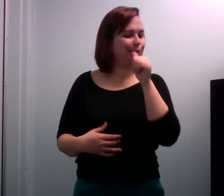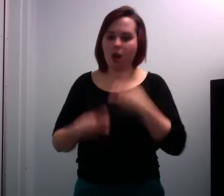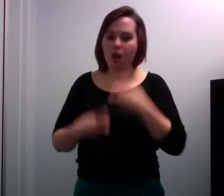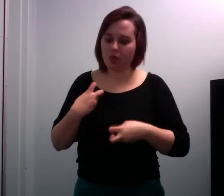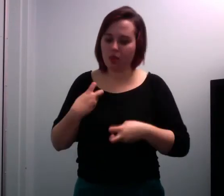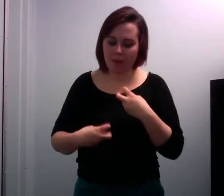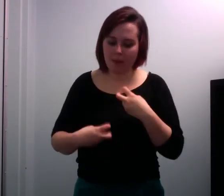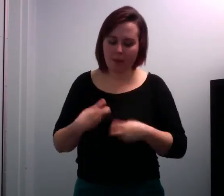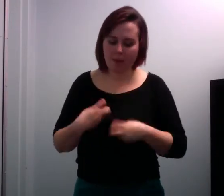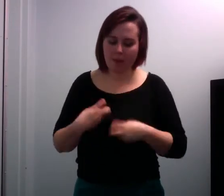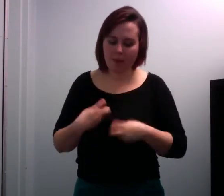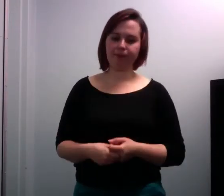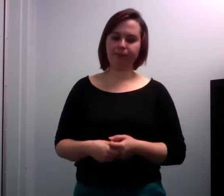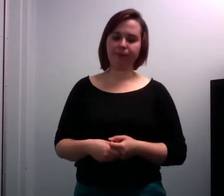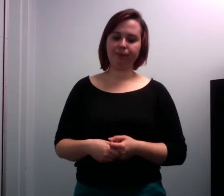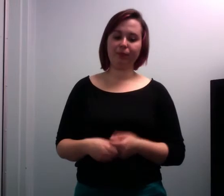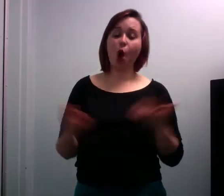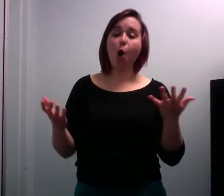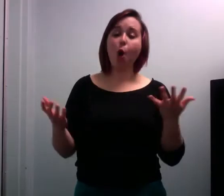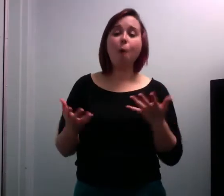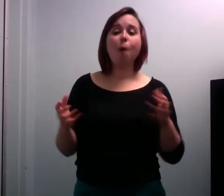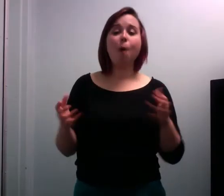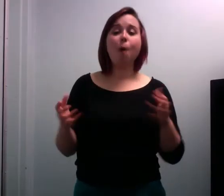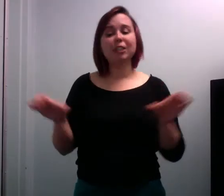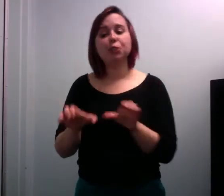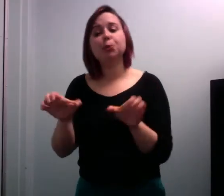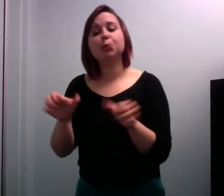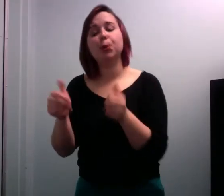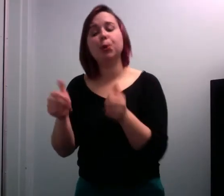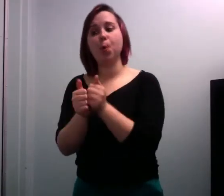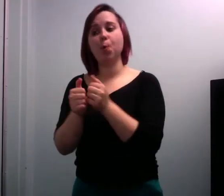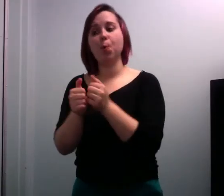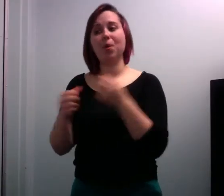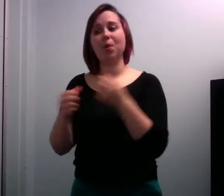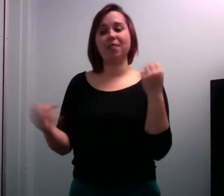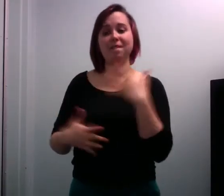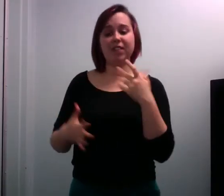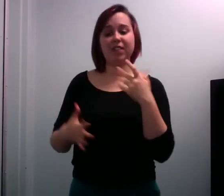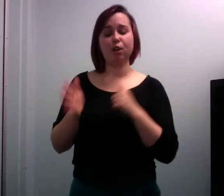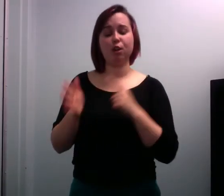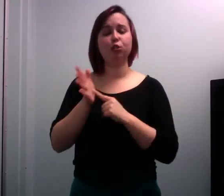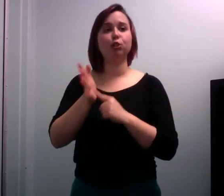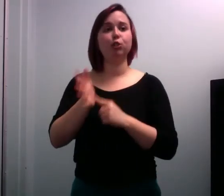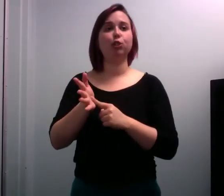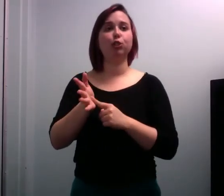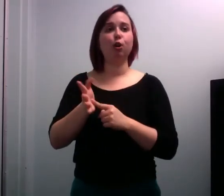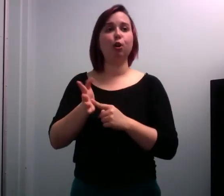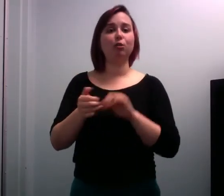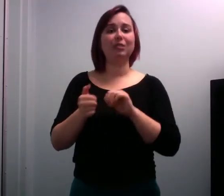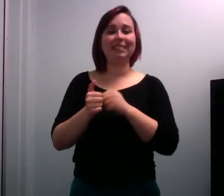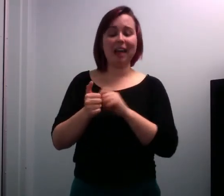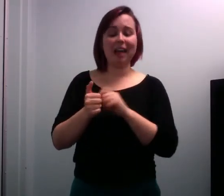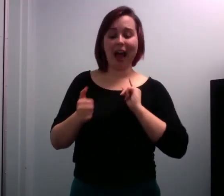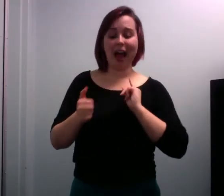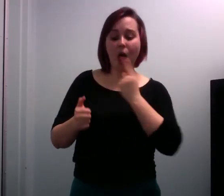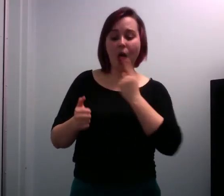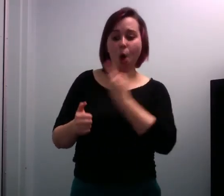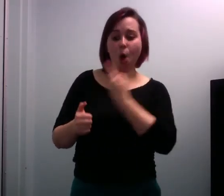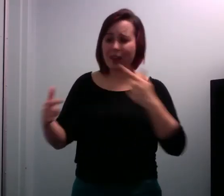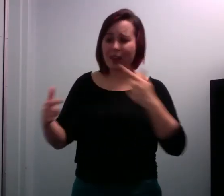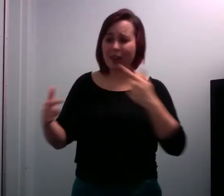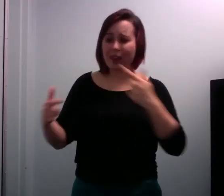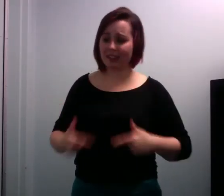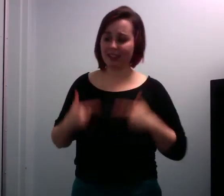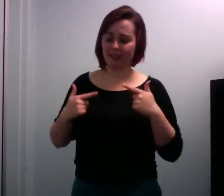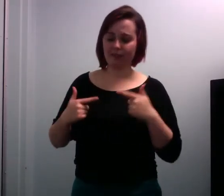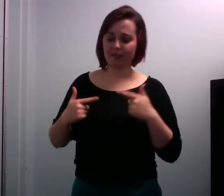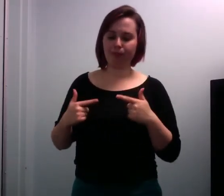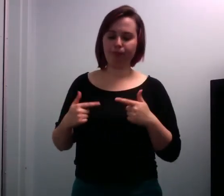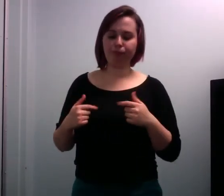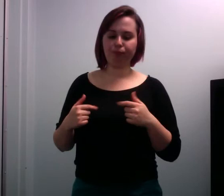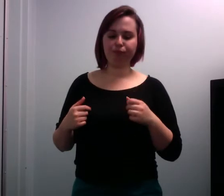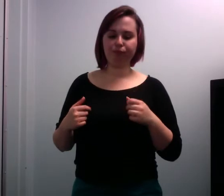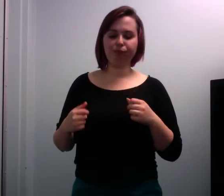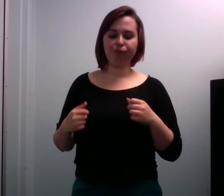with the fear is what determines how we live our lives. Although we can't eliminate fear, we can view it